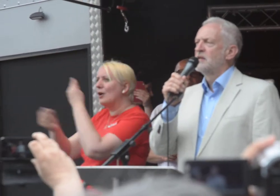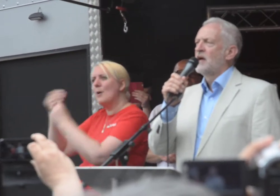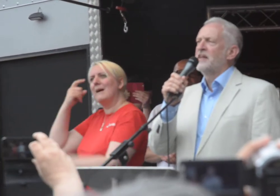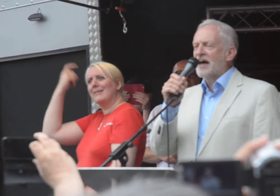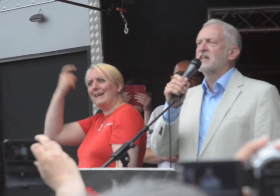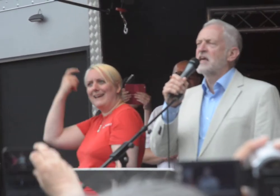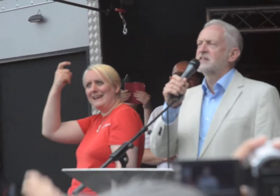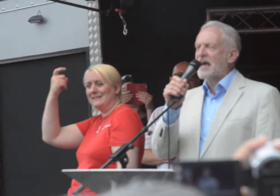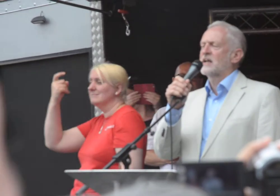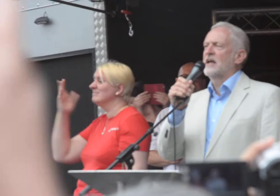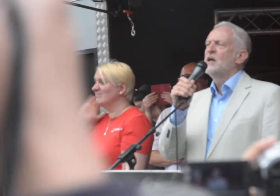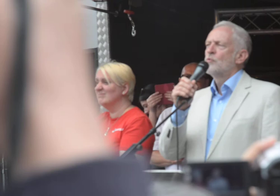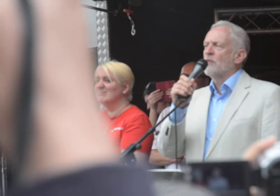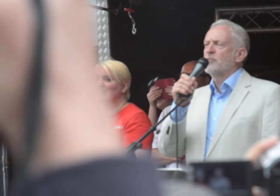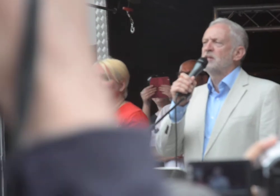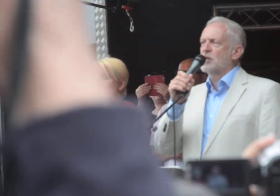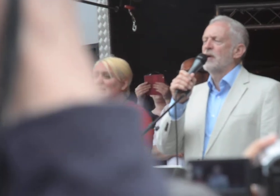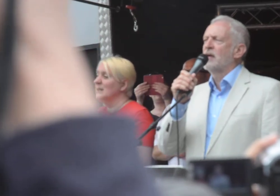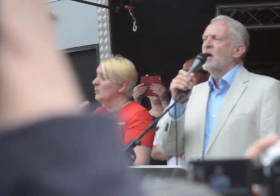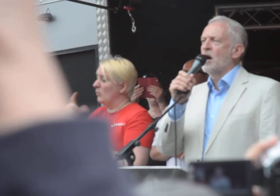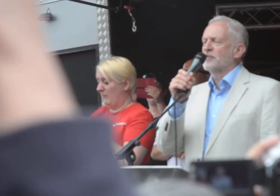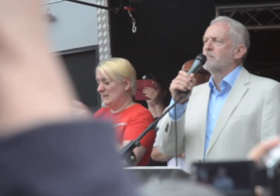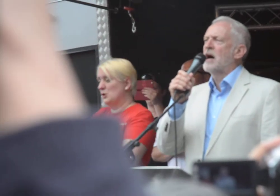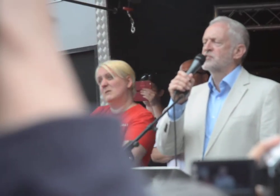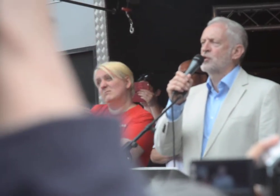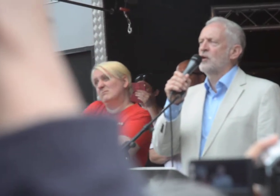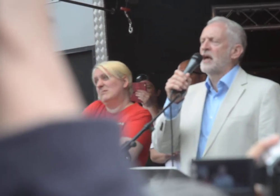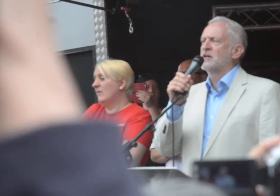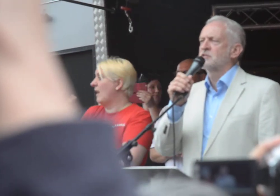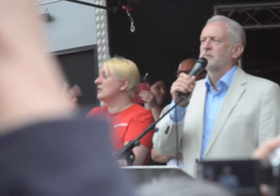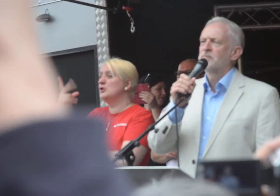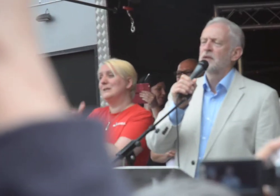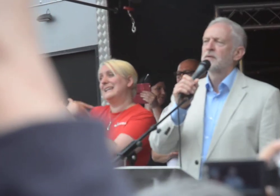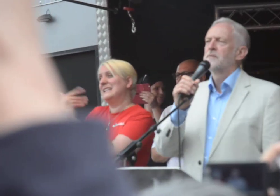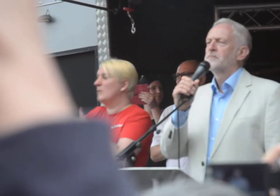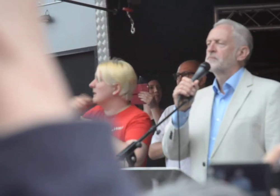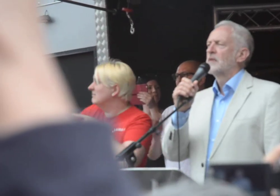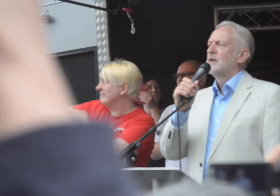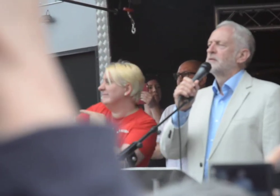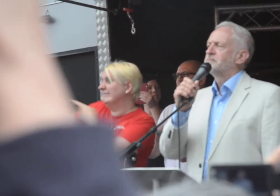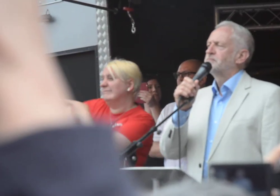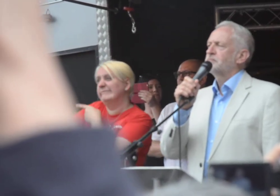it. And that is exactly what we've been doing over the past 2 years.